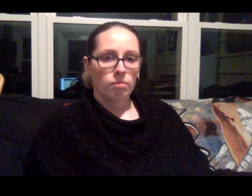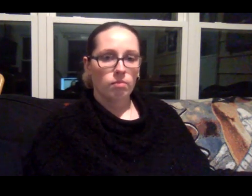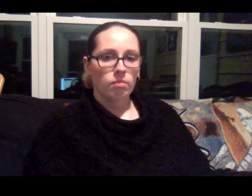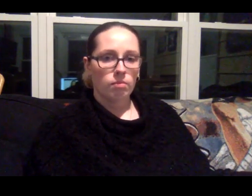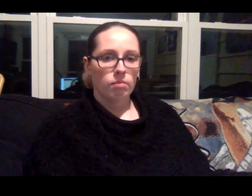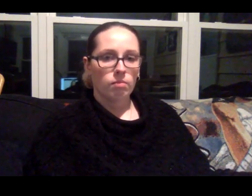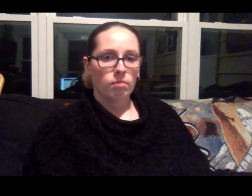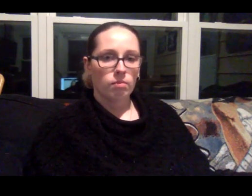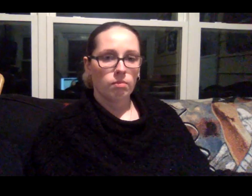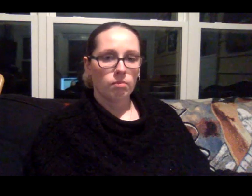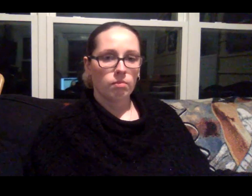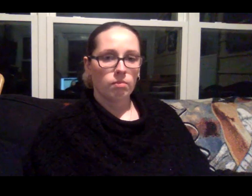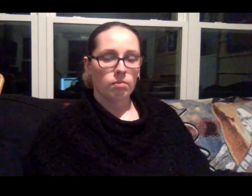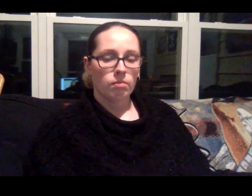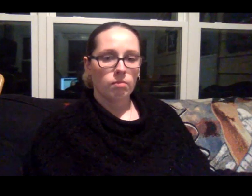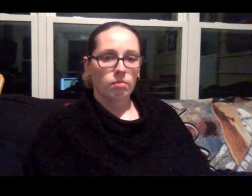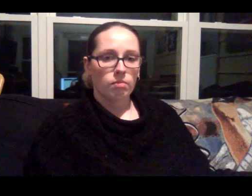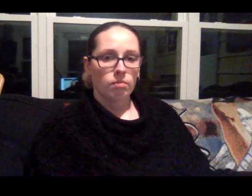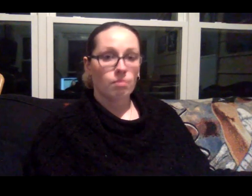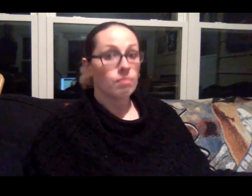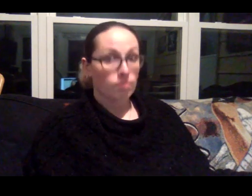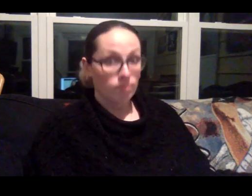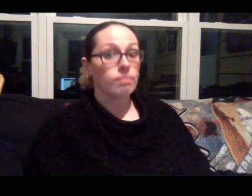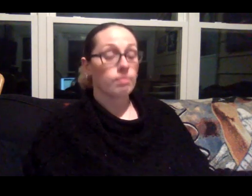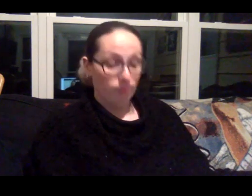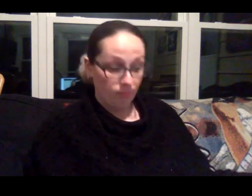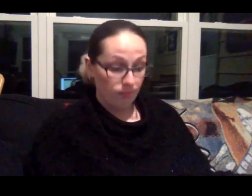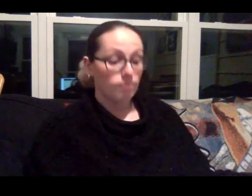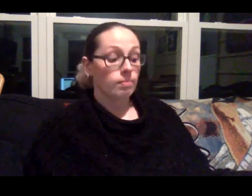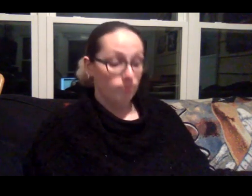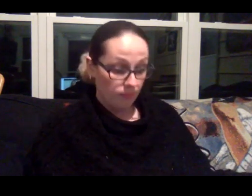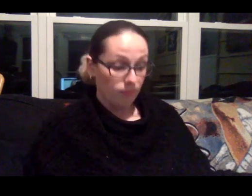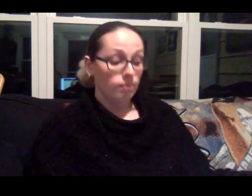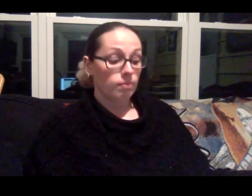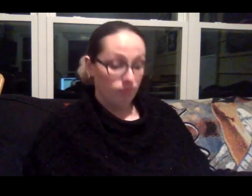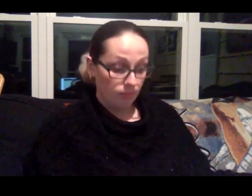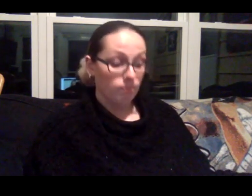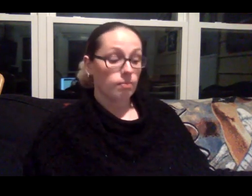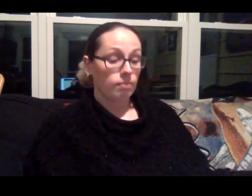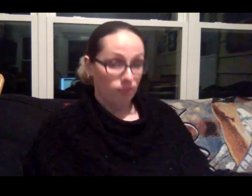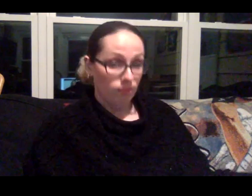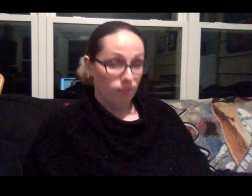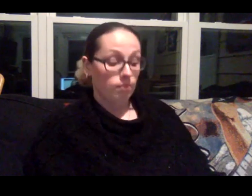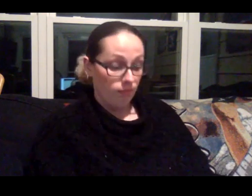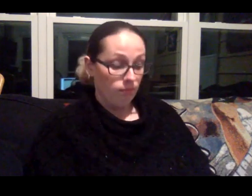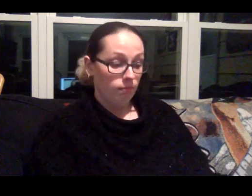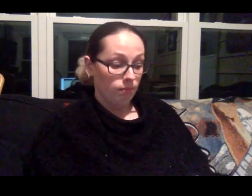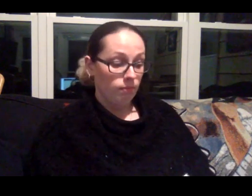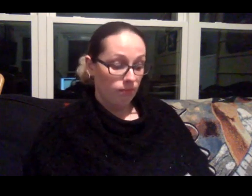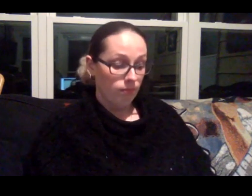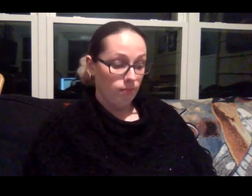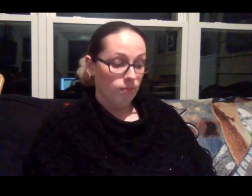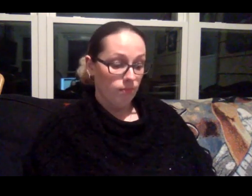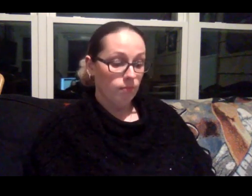argue that my child needs a one-on-one pair of support and she's pulled out of the classroom, you know, for X amount of